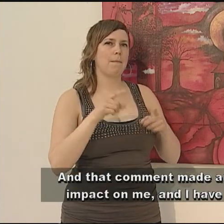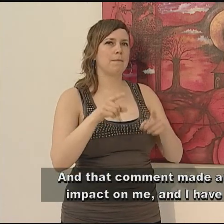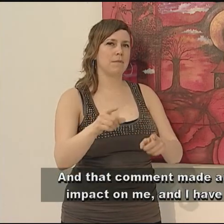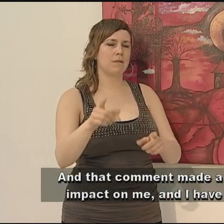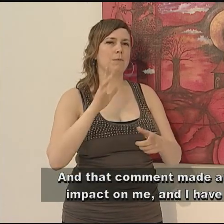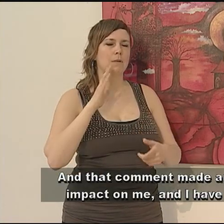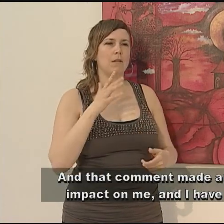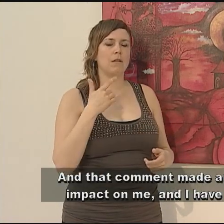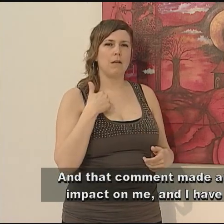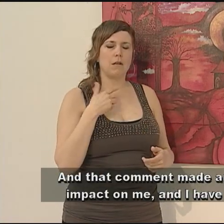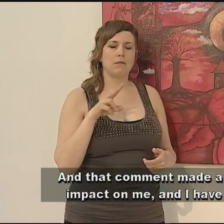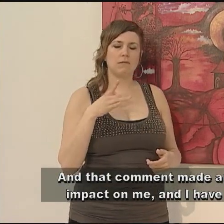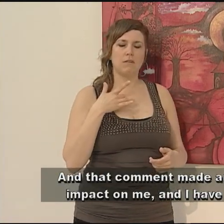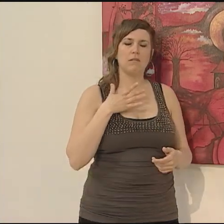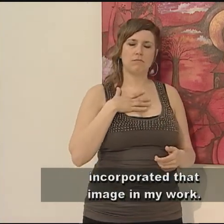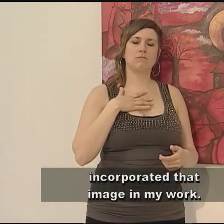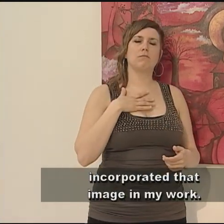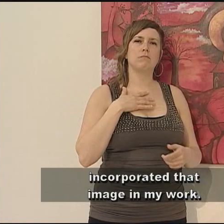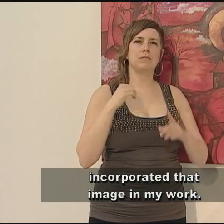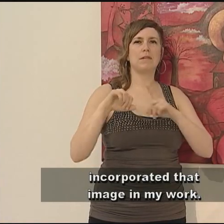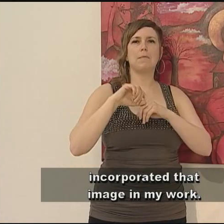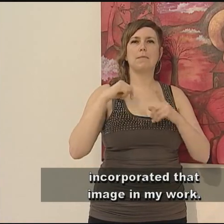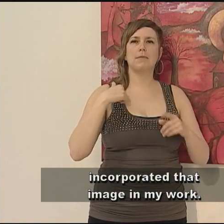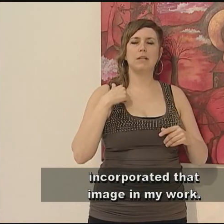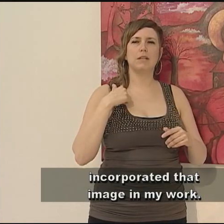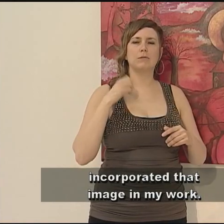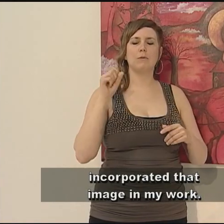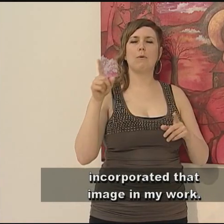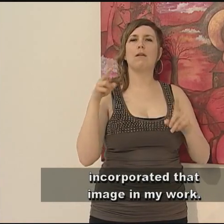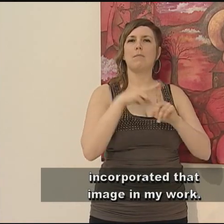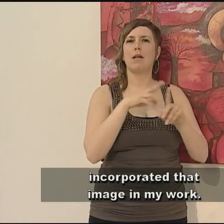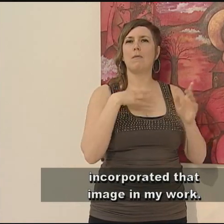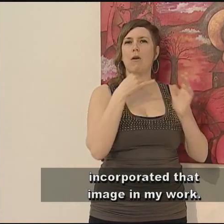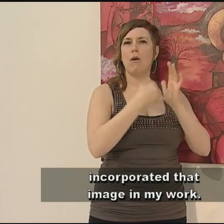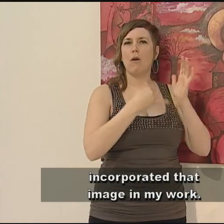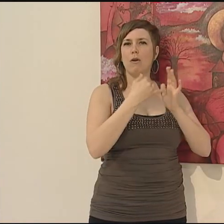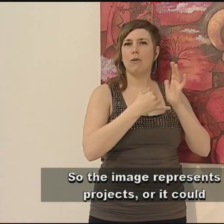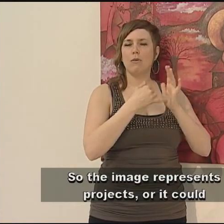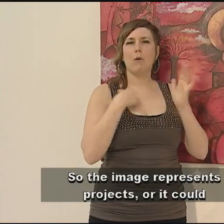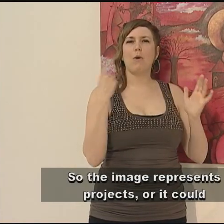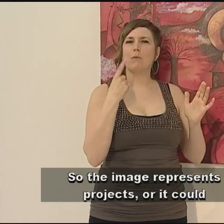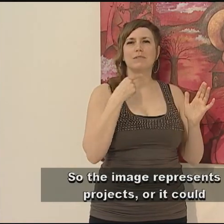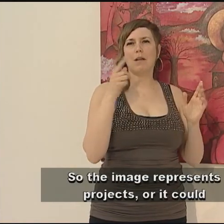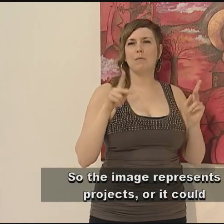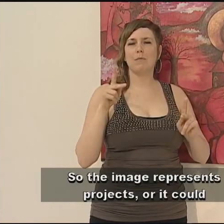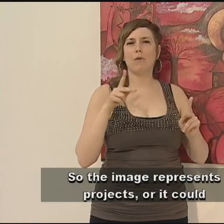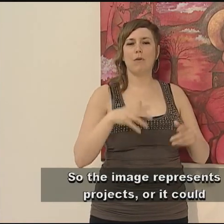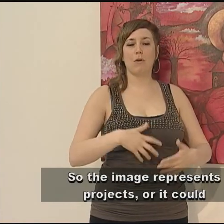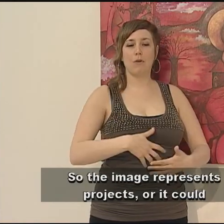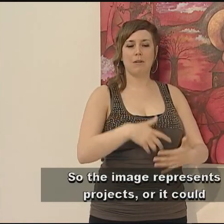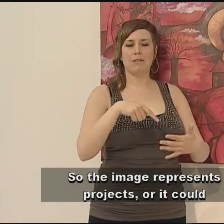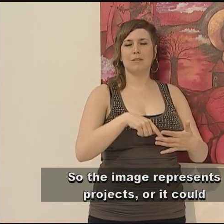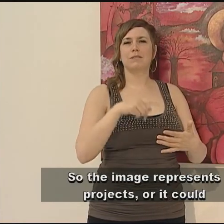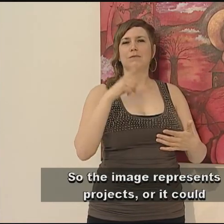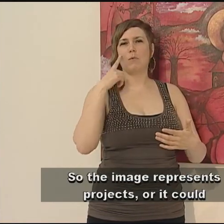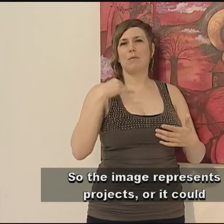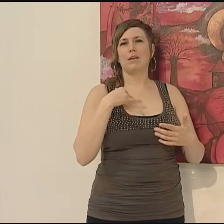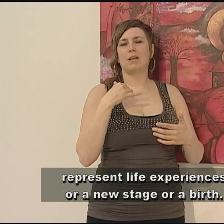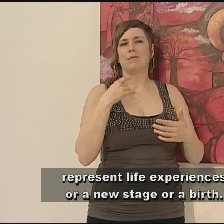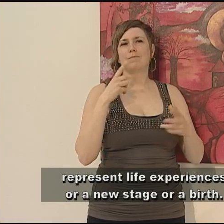That comment made an impact on me, and I've incorporated that image in my work. So the image represents projects,